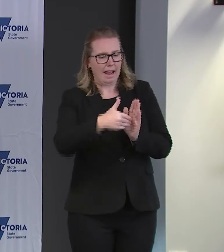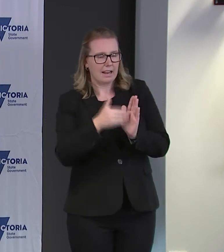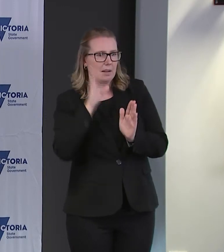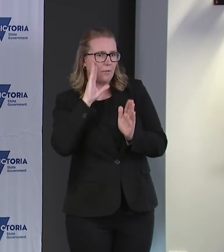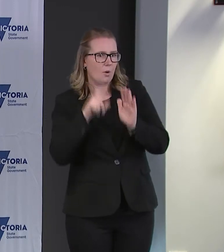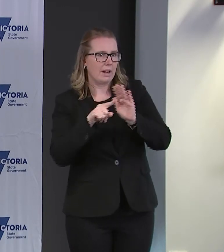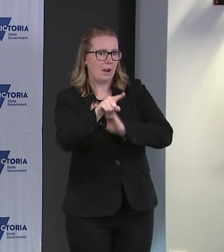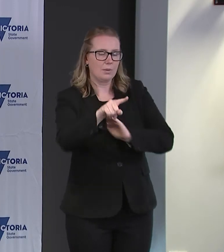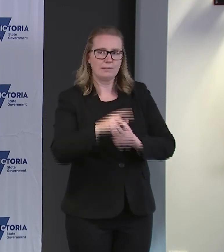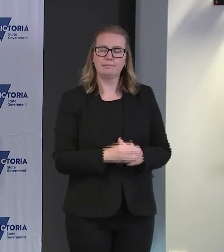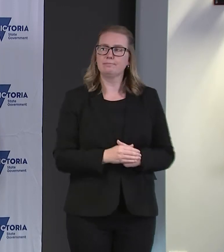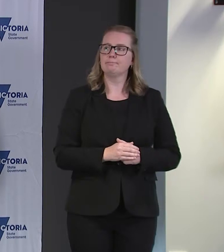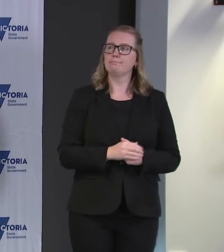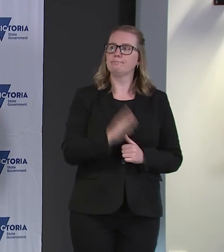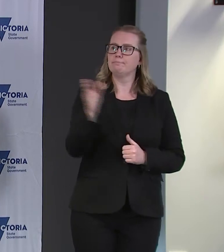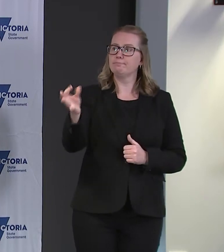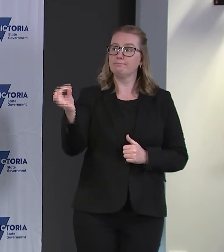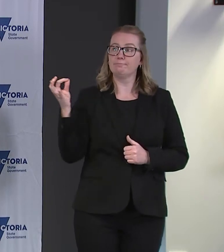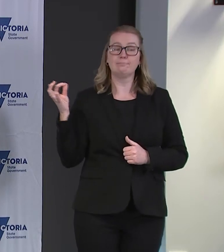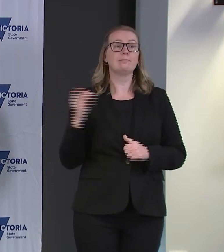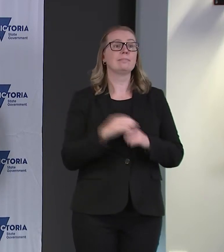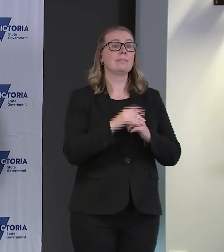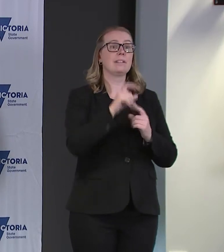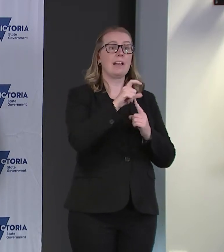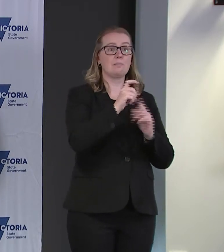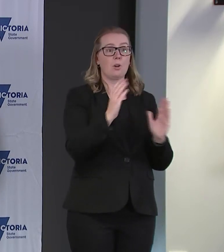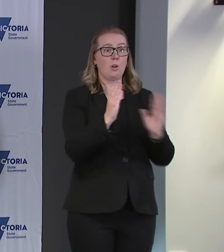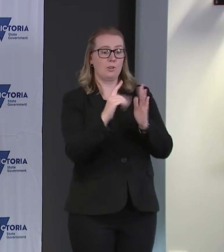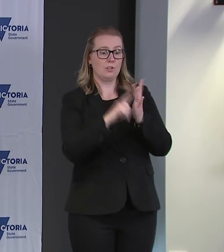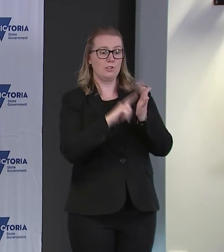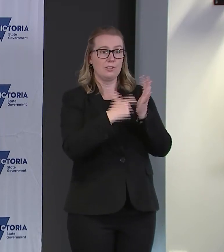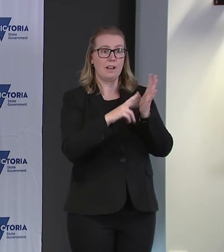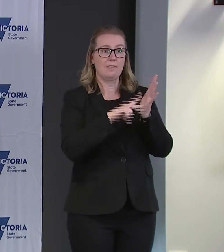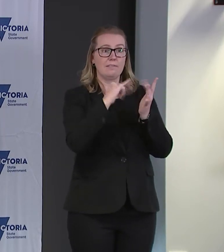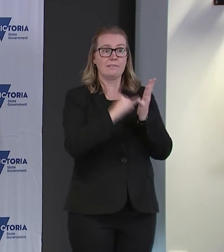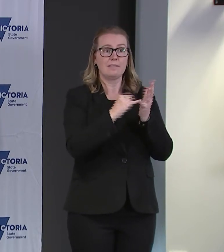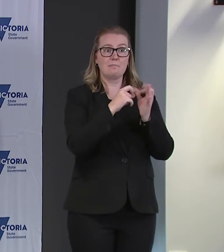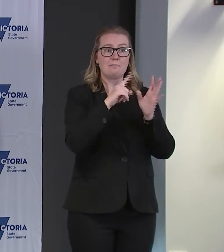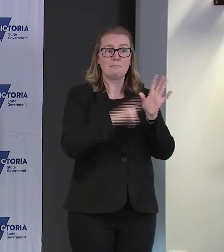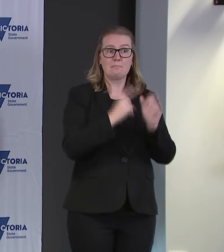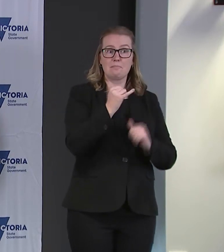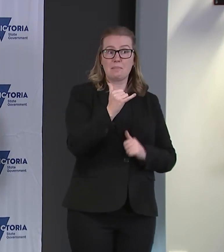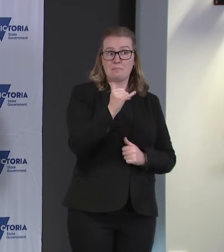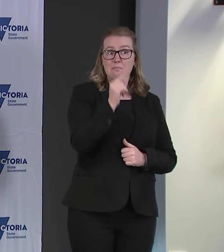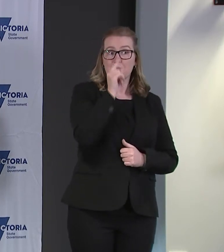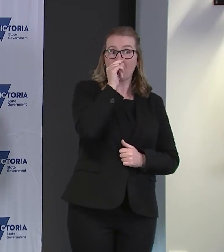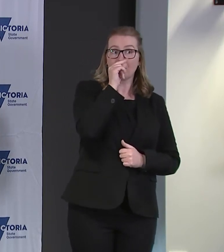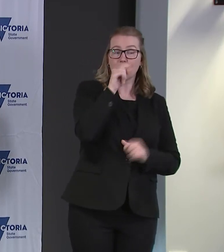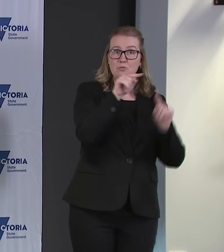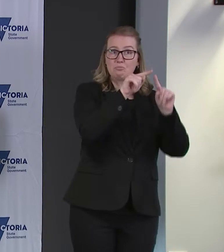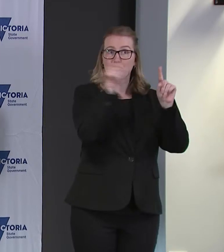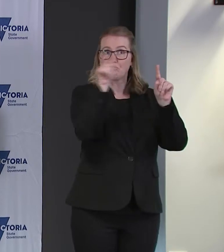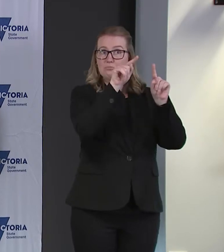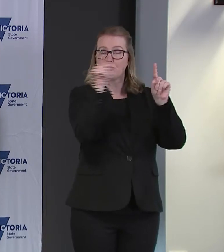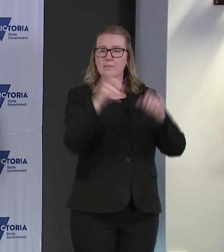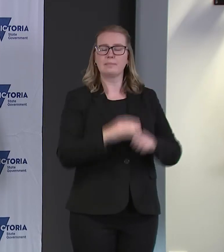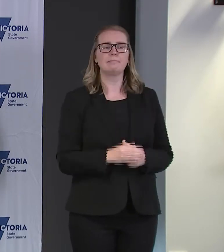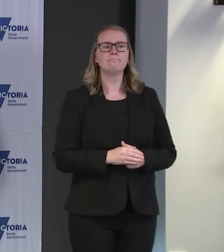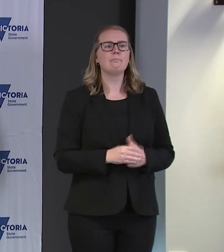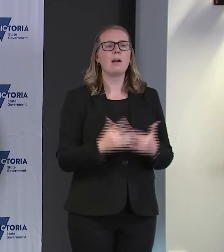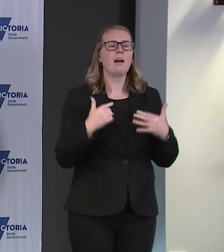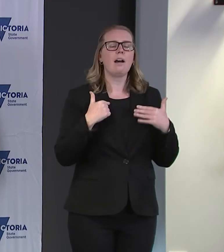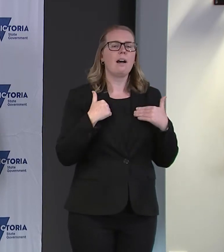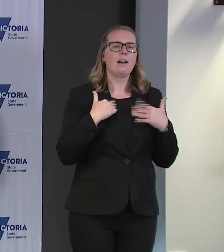quarantine. Yeah, Canberra's very close to Jarvis Bay. Do you think there's a potential that that's one of the possibilities? I don't want to